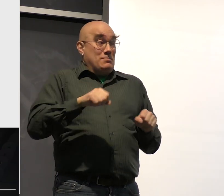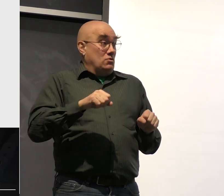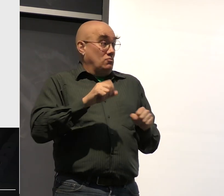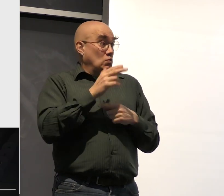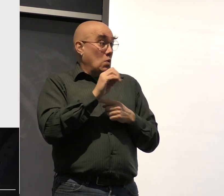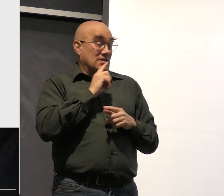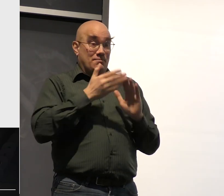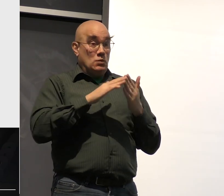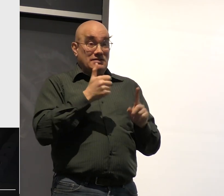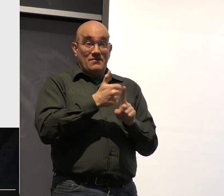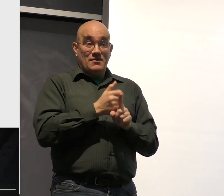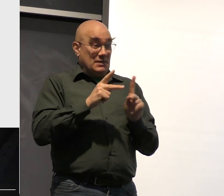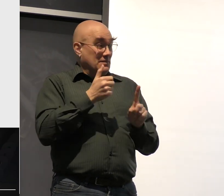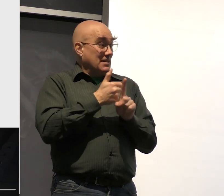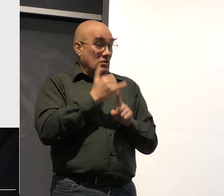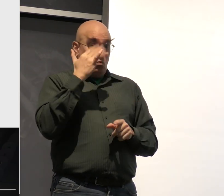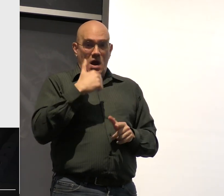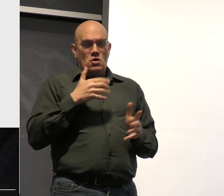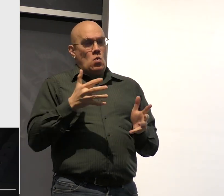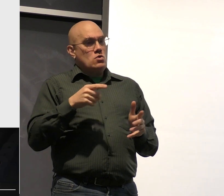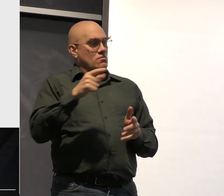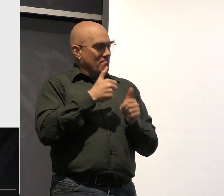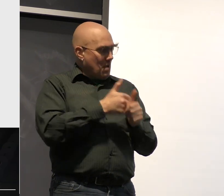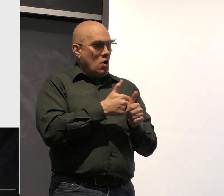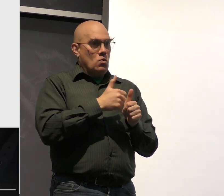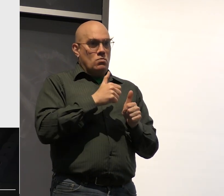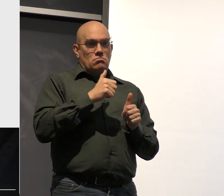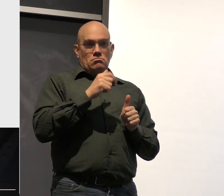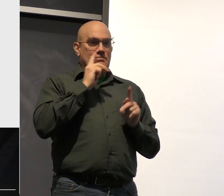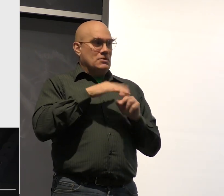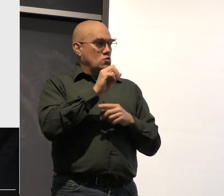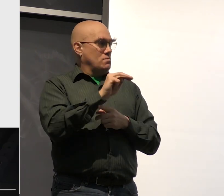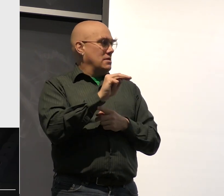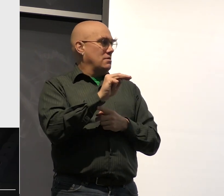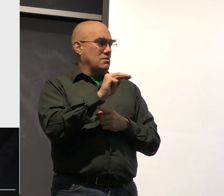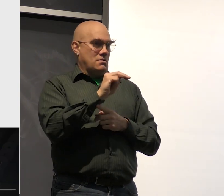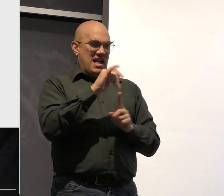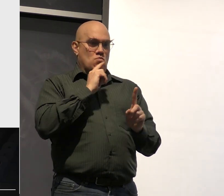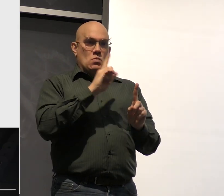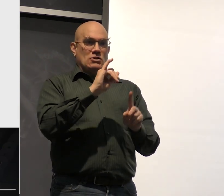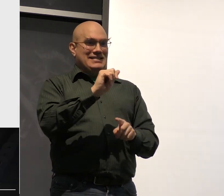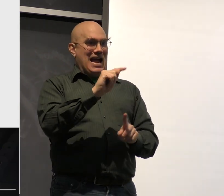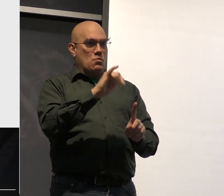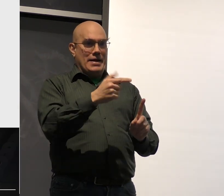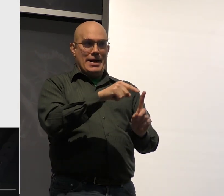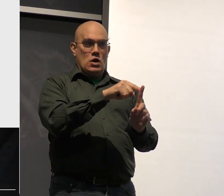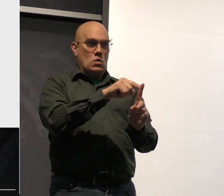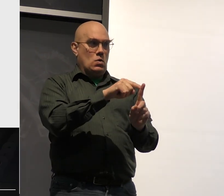the most credible source is the community itself. That's why I really encourage you to find deaf people on social media, because that is where it's